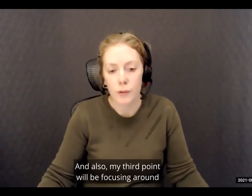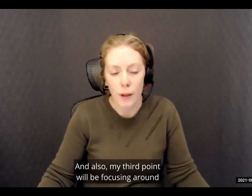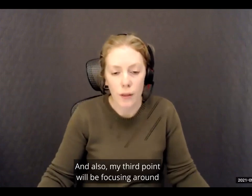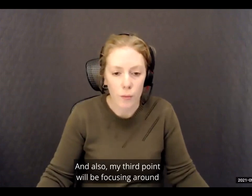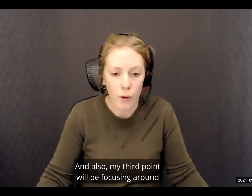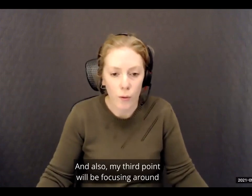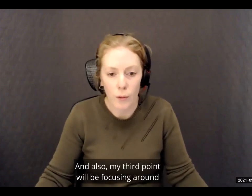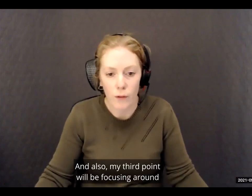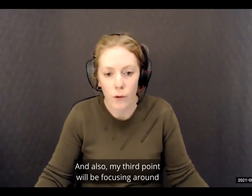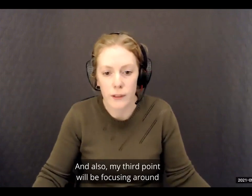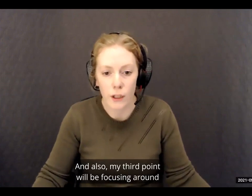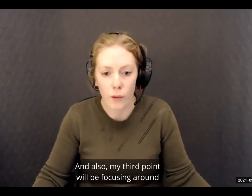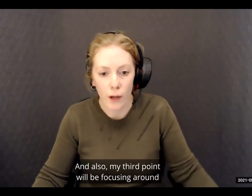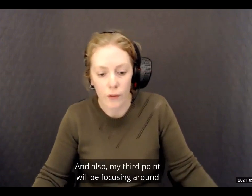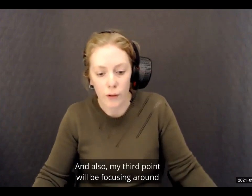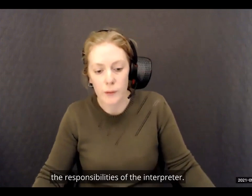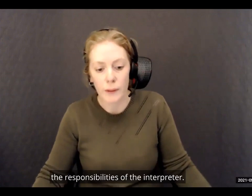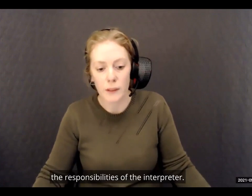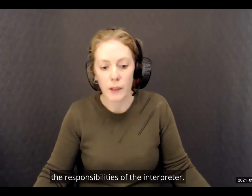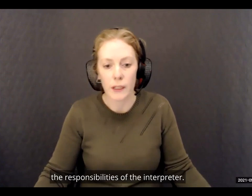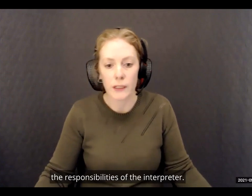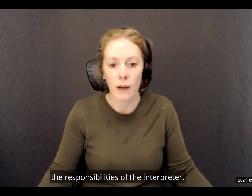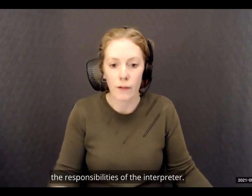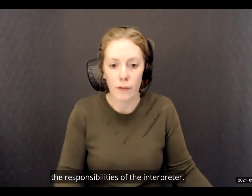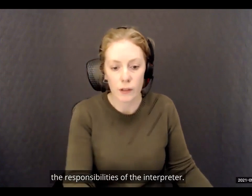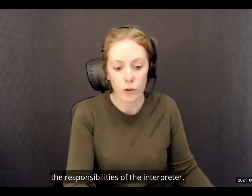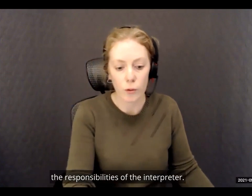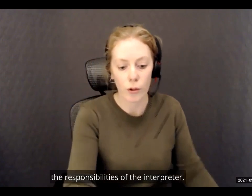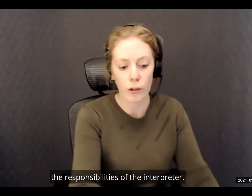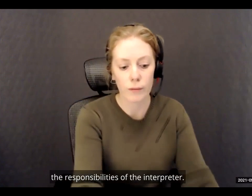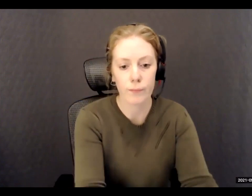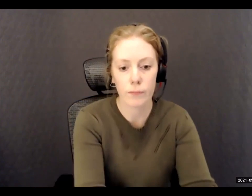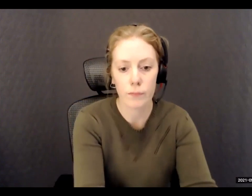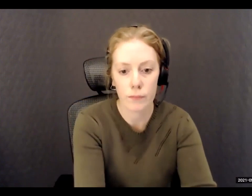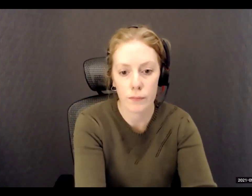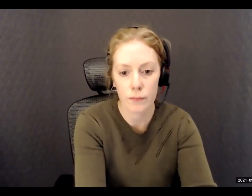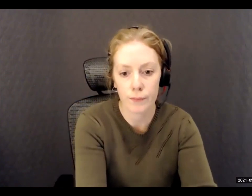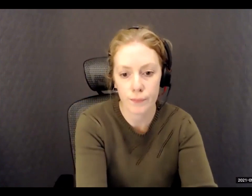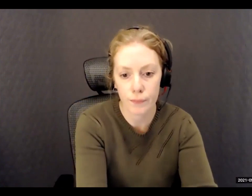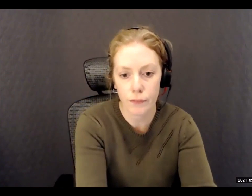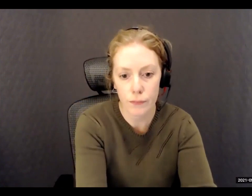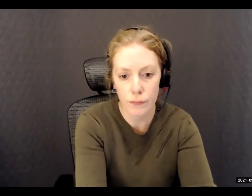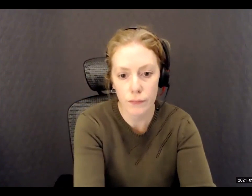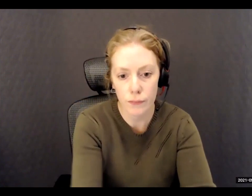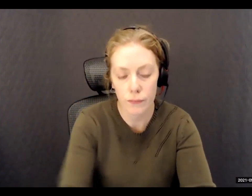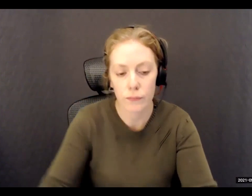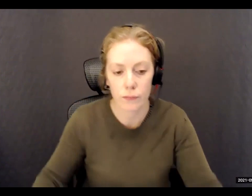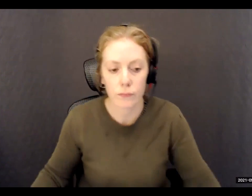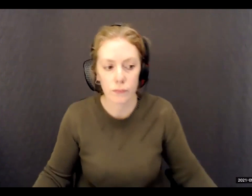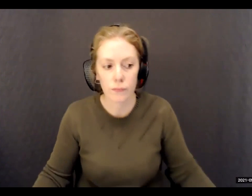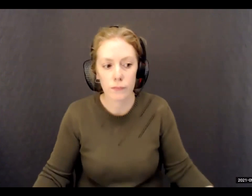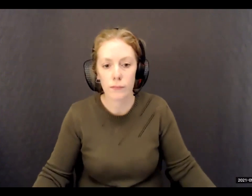And also my third point will be focusing around the responsibilities of the interpreter.